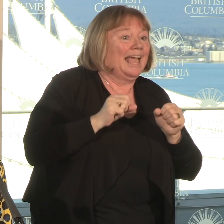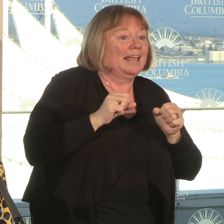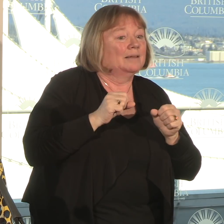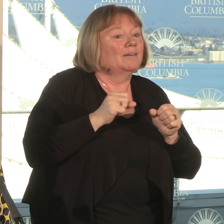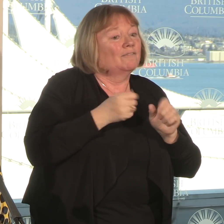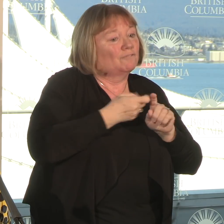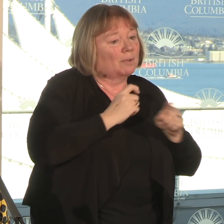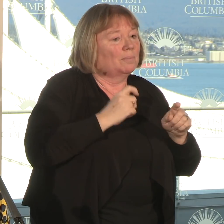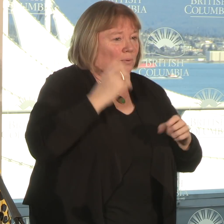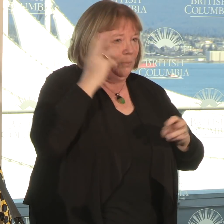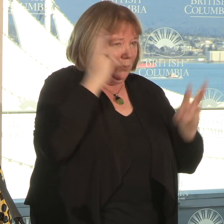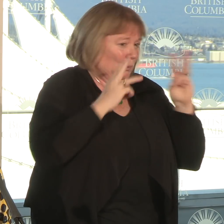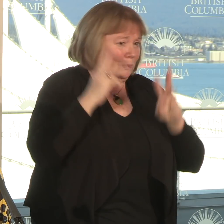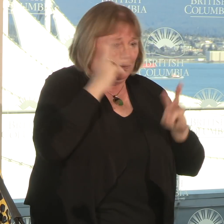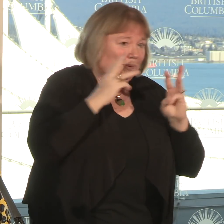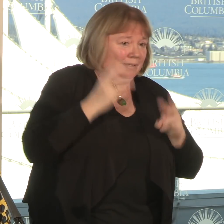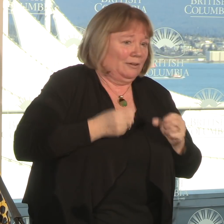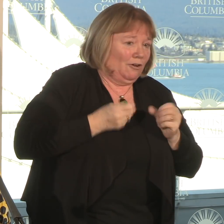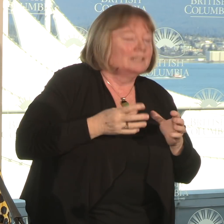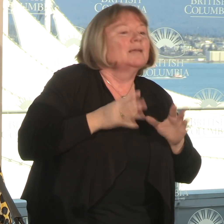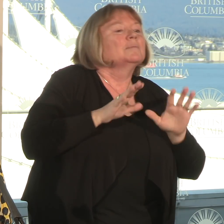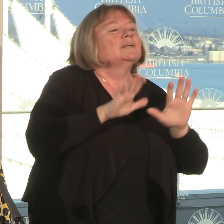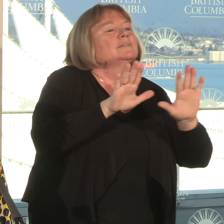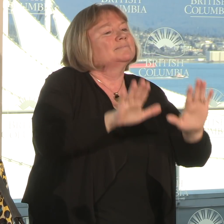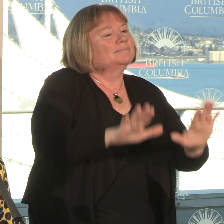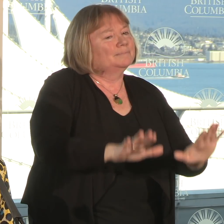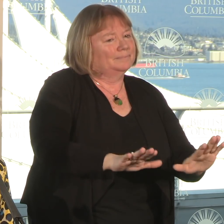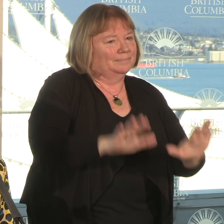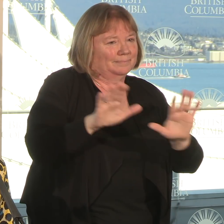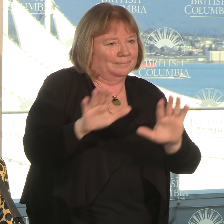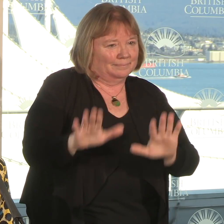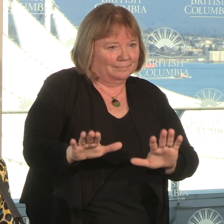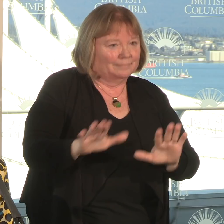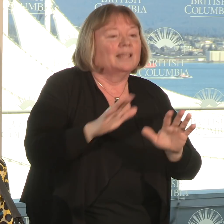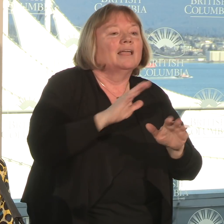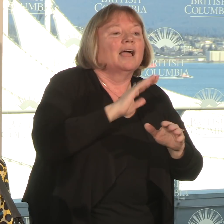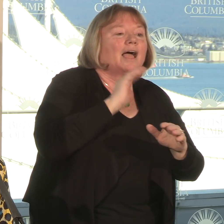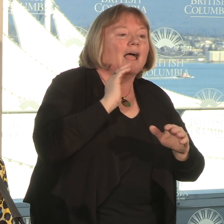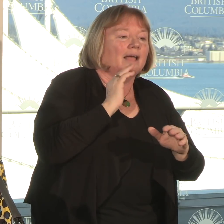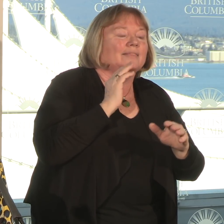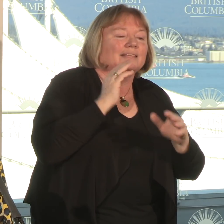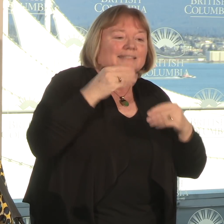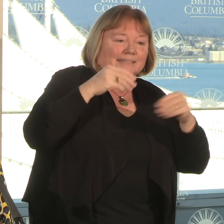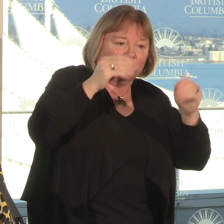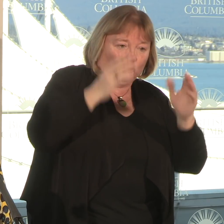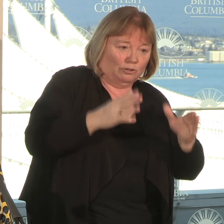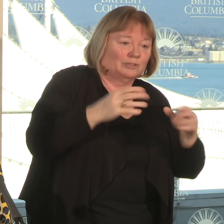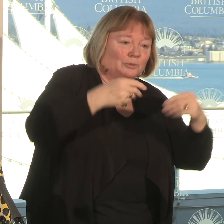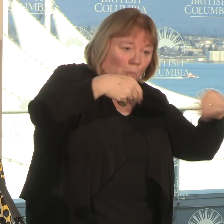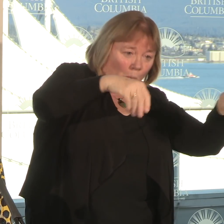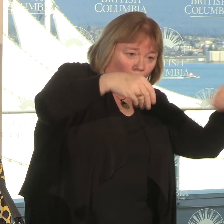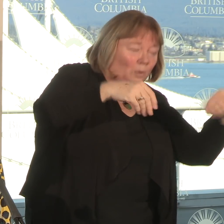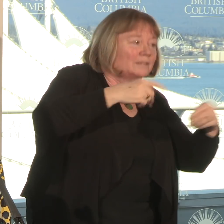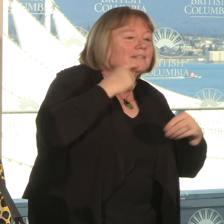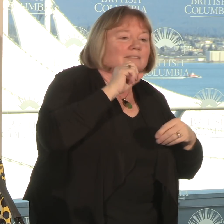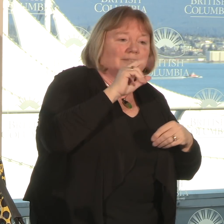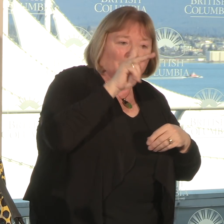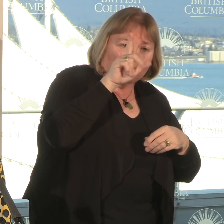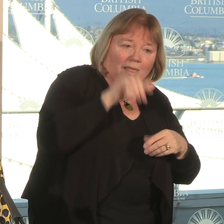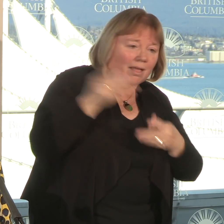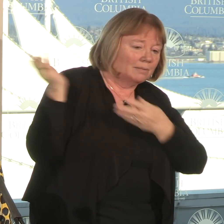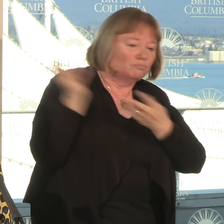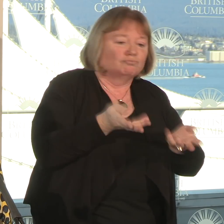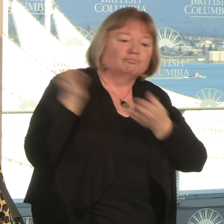anxiety. So I want people to be calm, to be reassured. We've been reassured by our retailers that our supply chains are